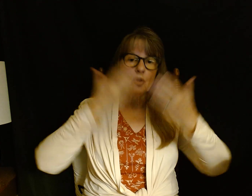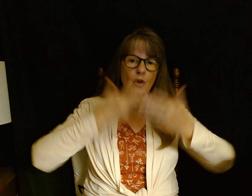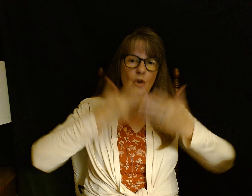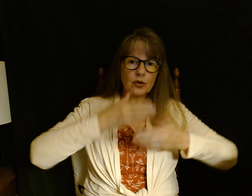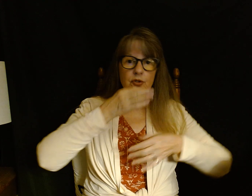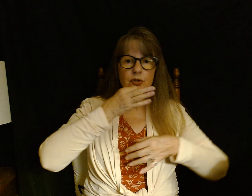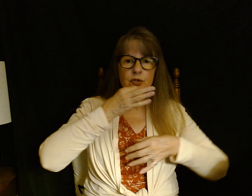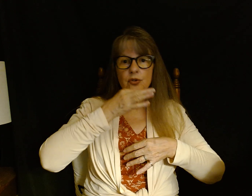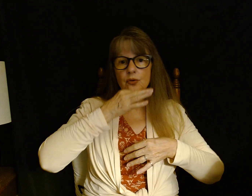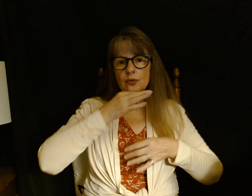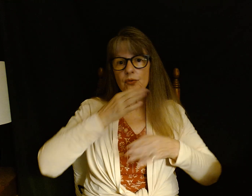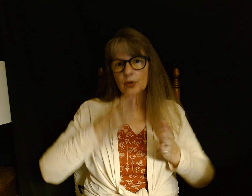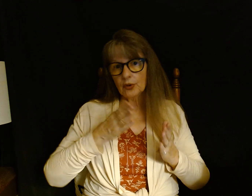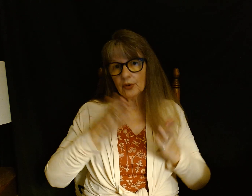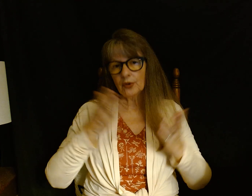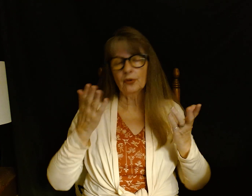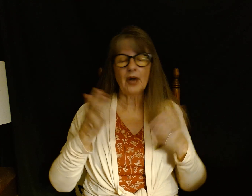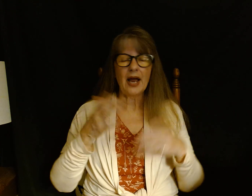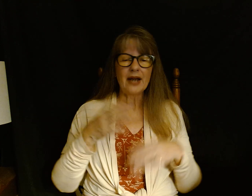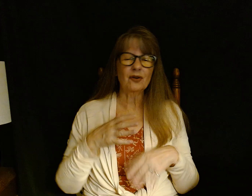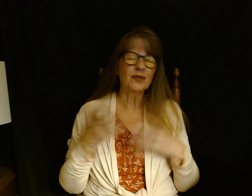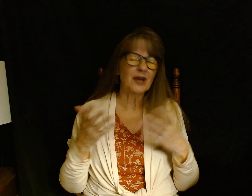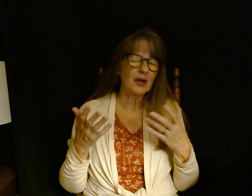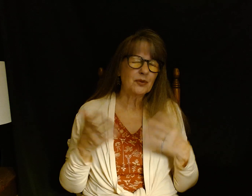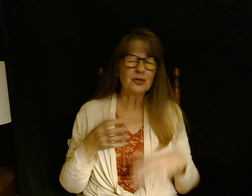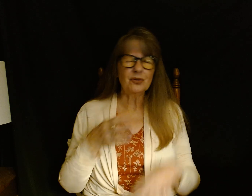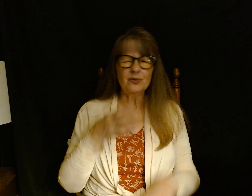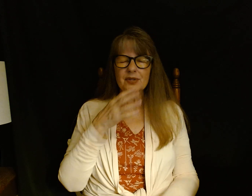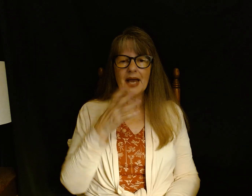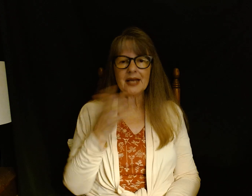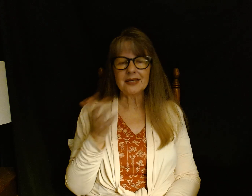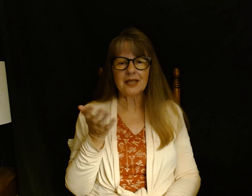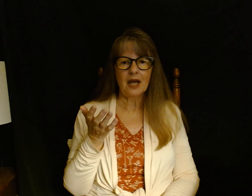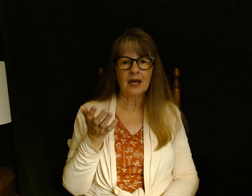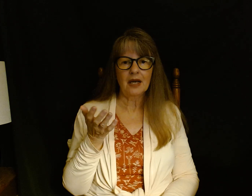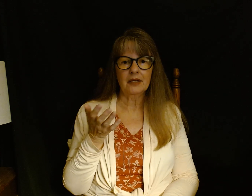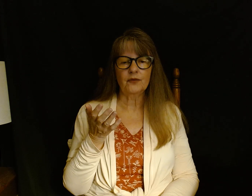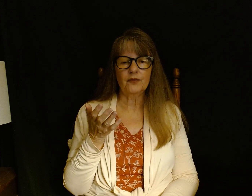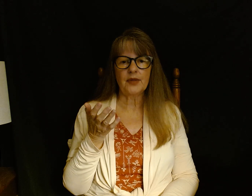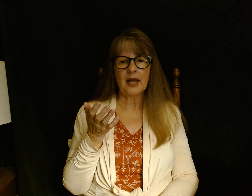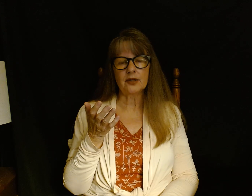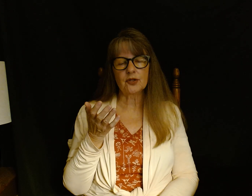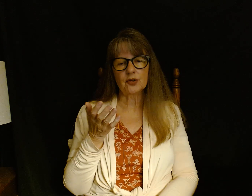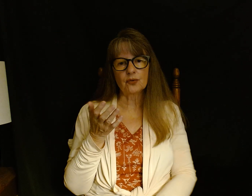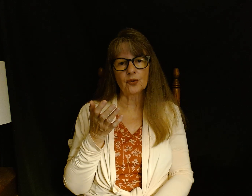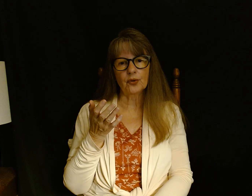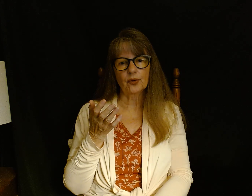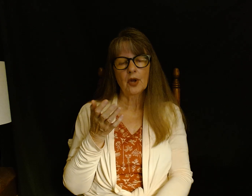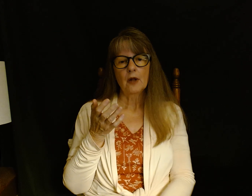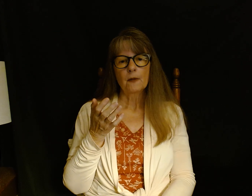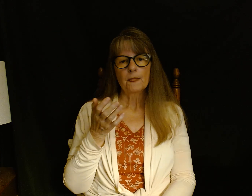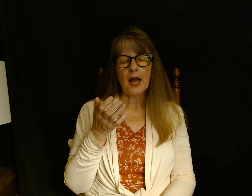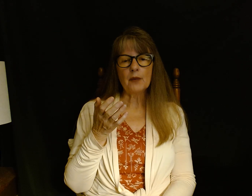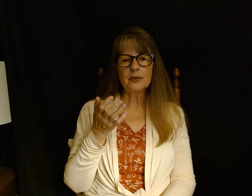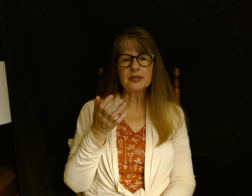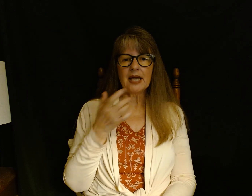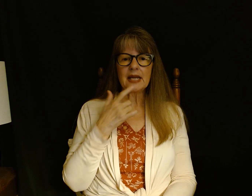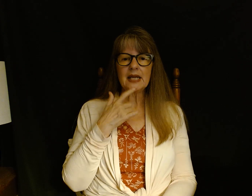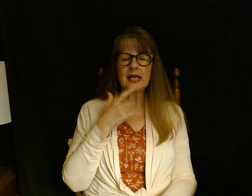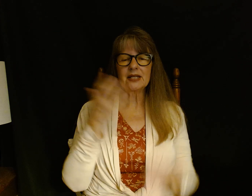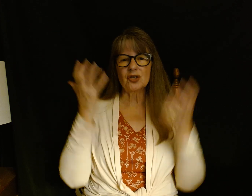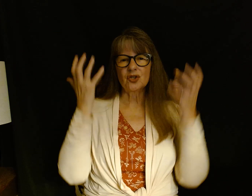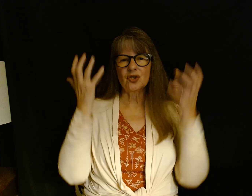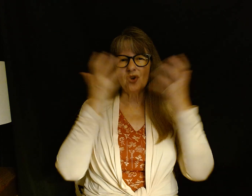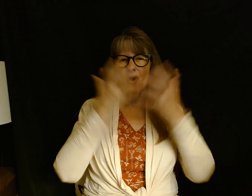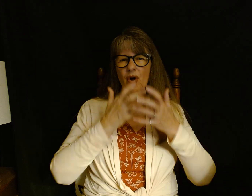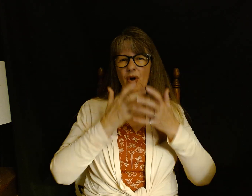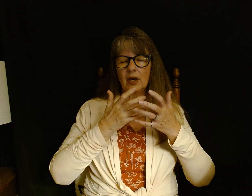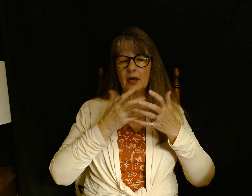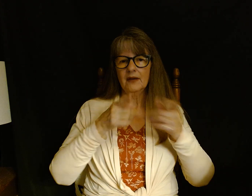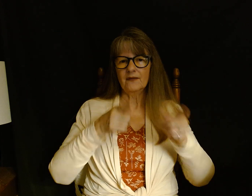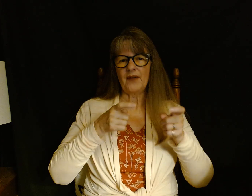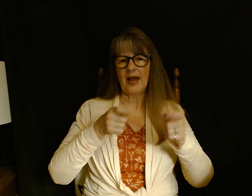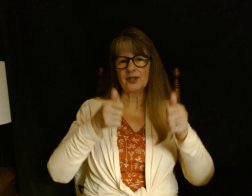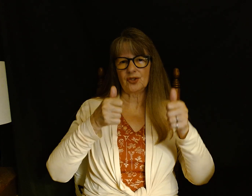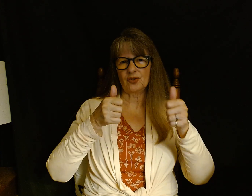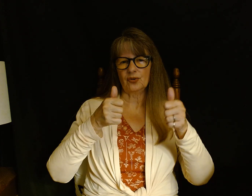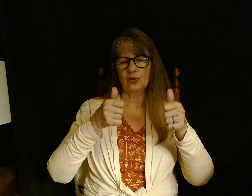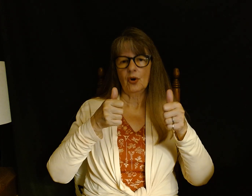dark sooner. I don't know that I would use that sign for that, sooner. I would say it's dark faster,